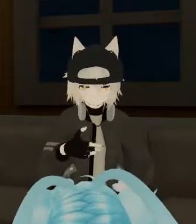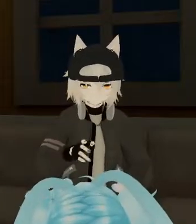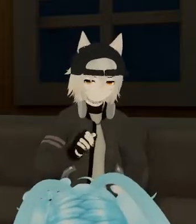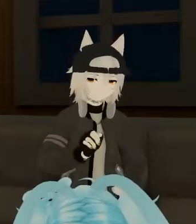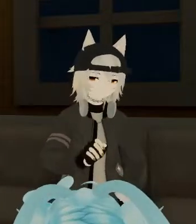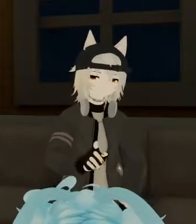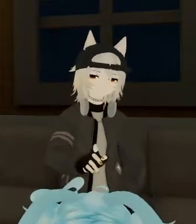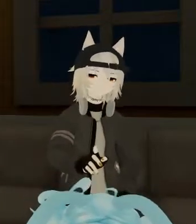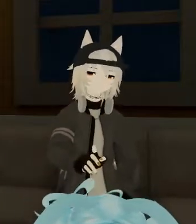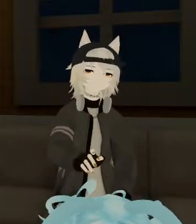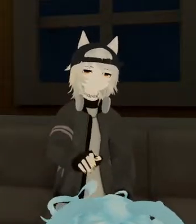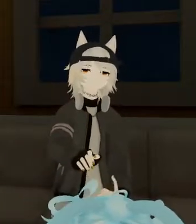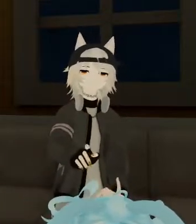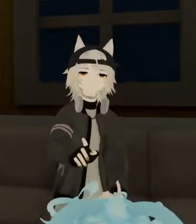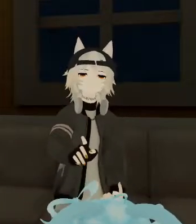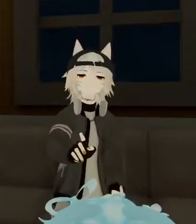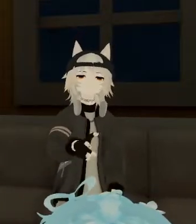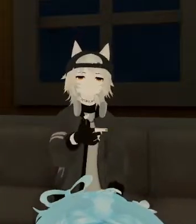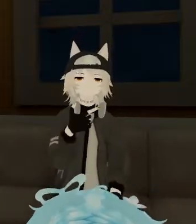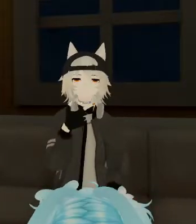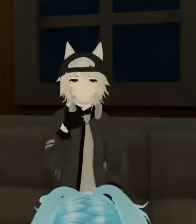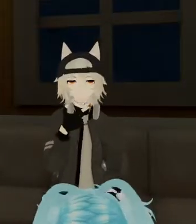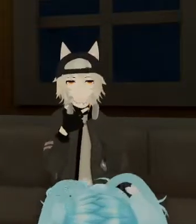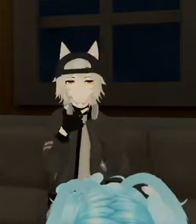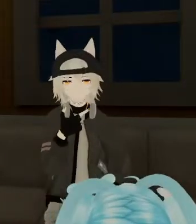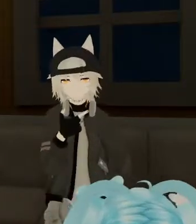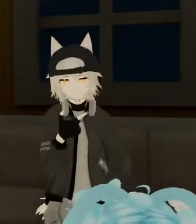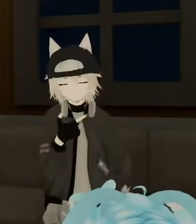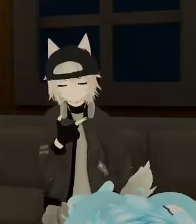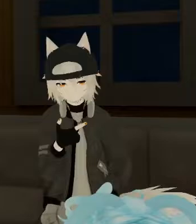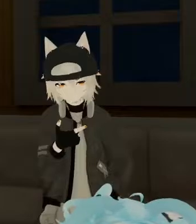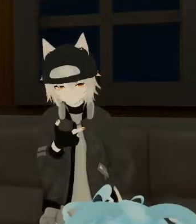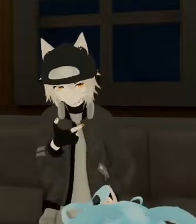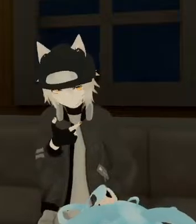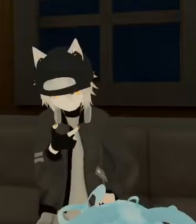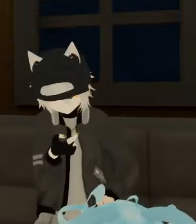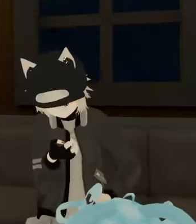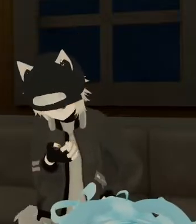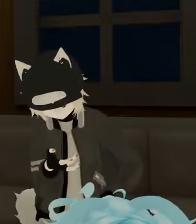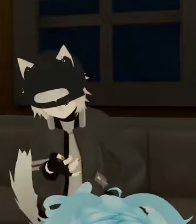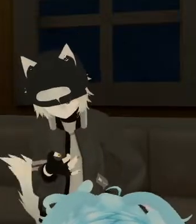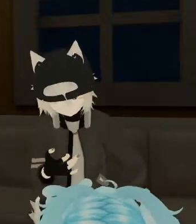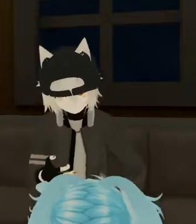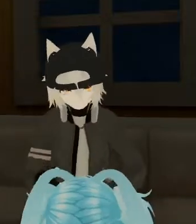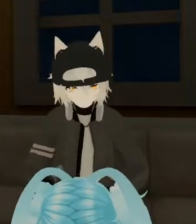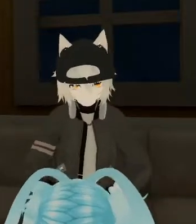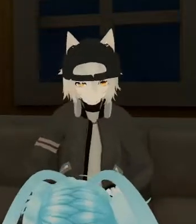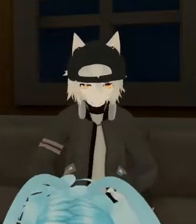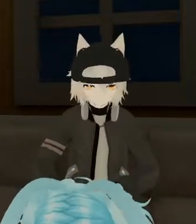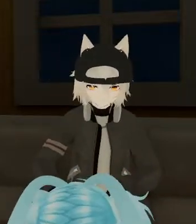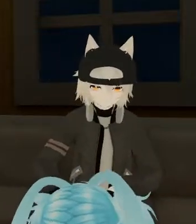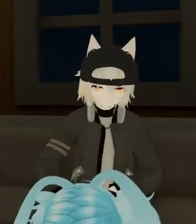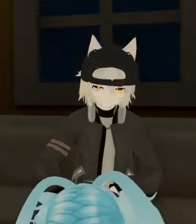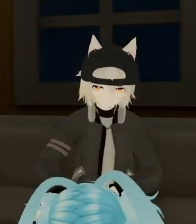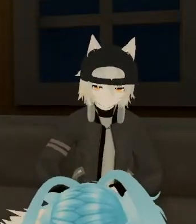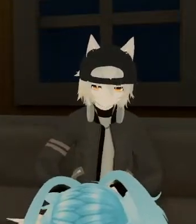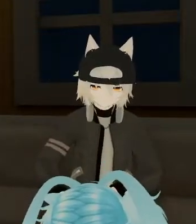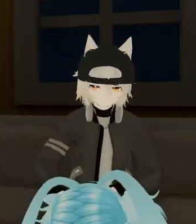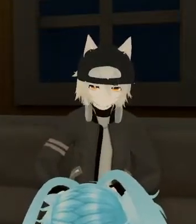was it? Cannot, don't, and all that stuff. One of the signs was for there's a few